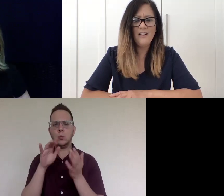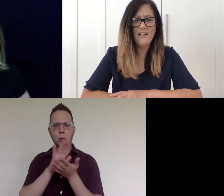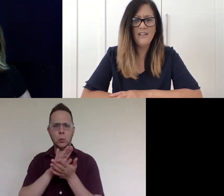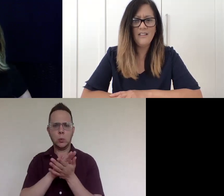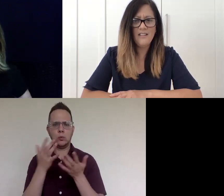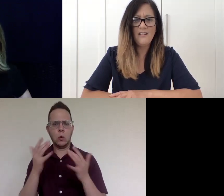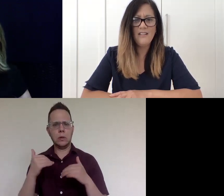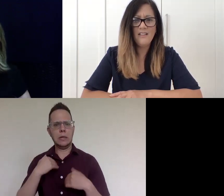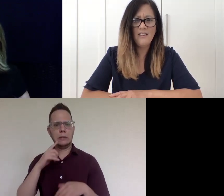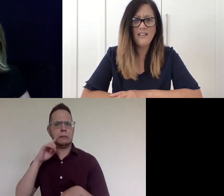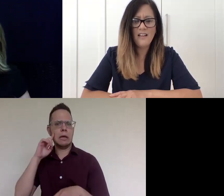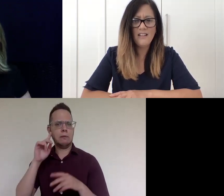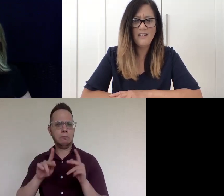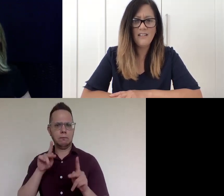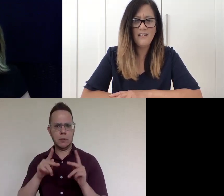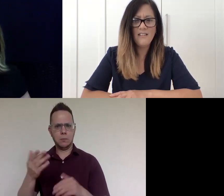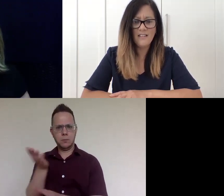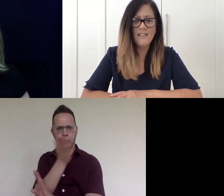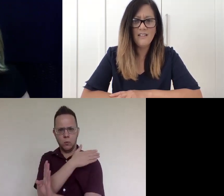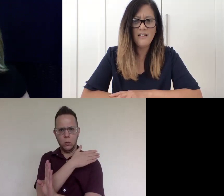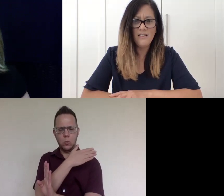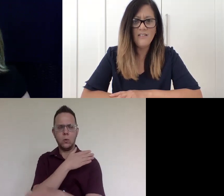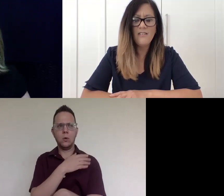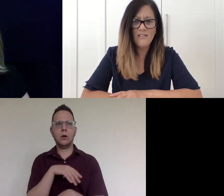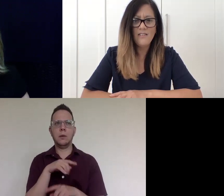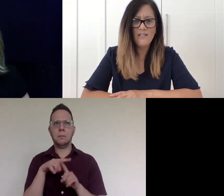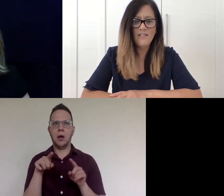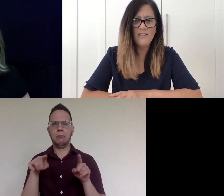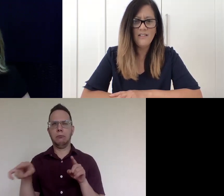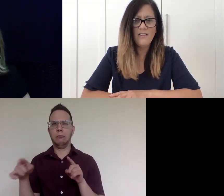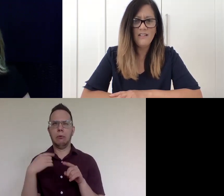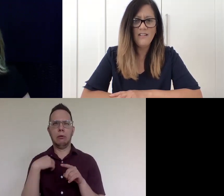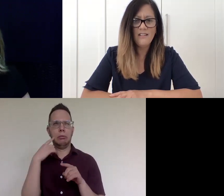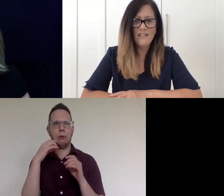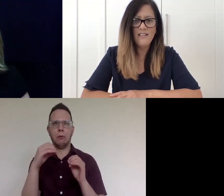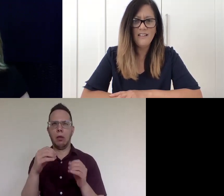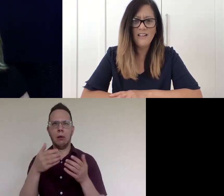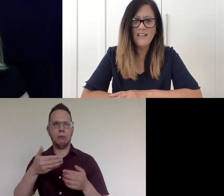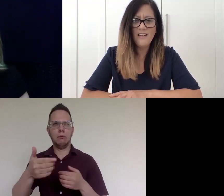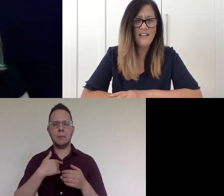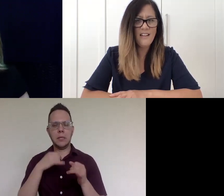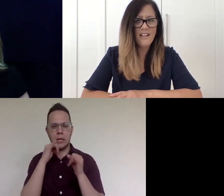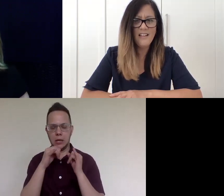I tried to secure some interviews at different schools that had deaf people.